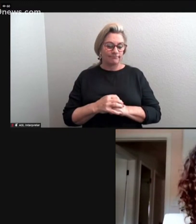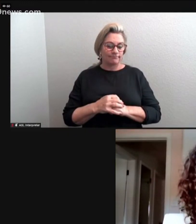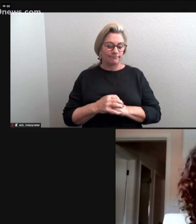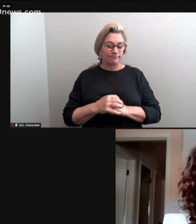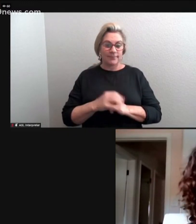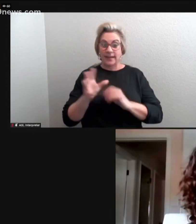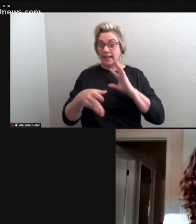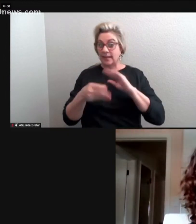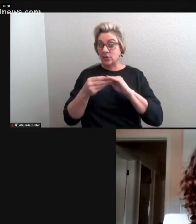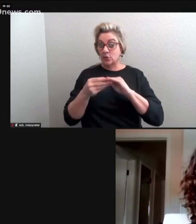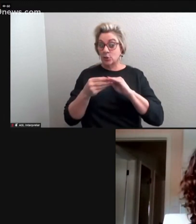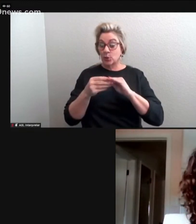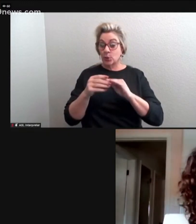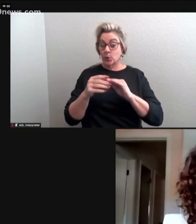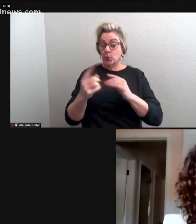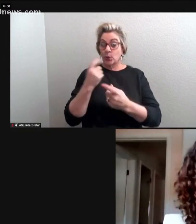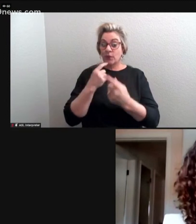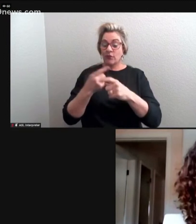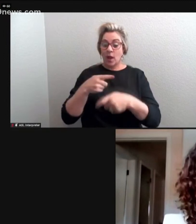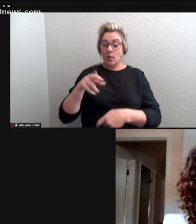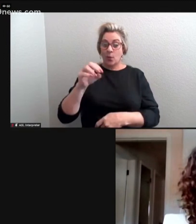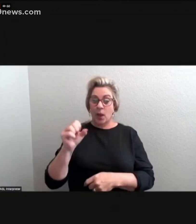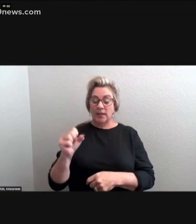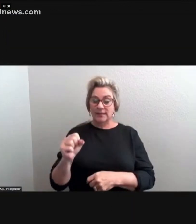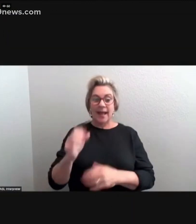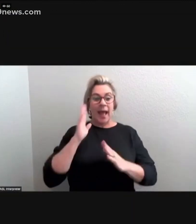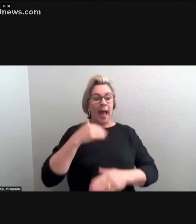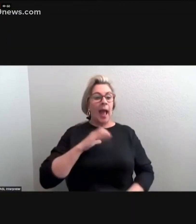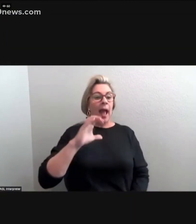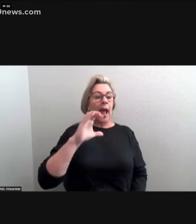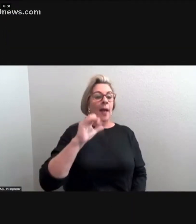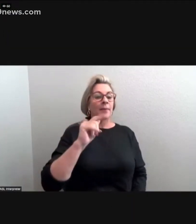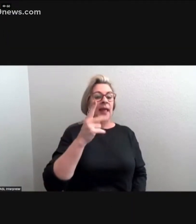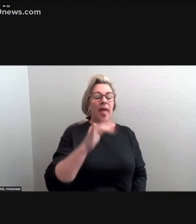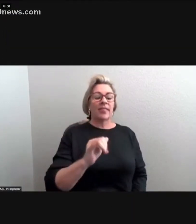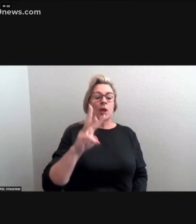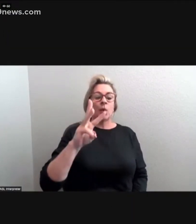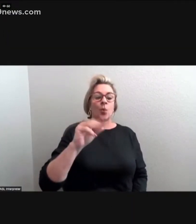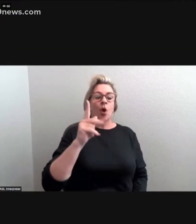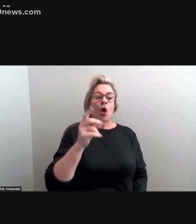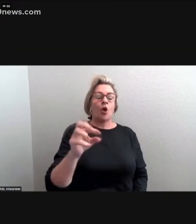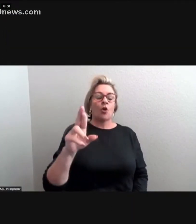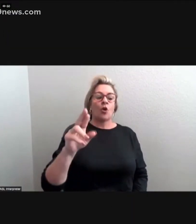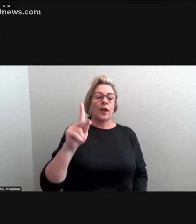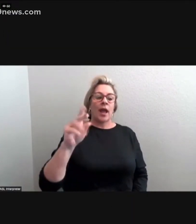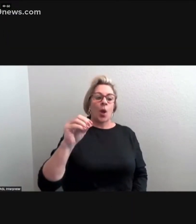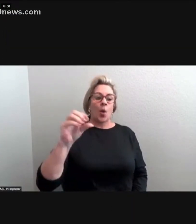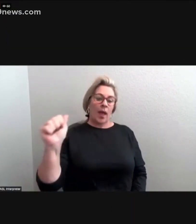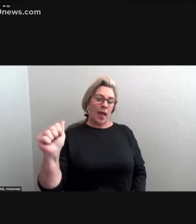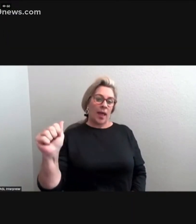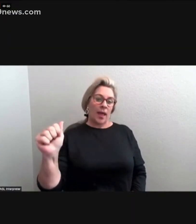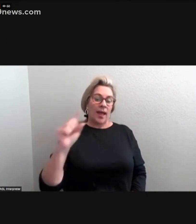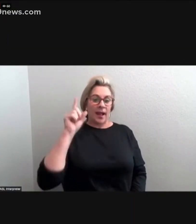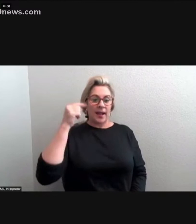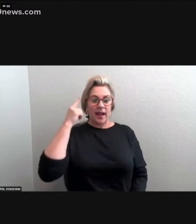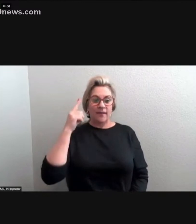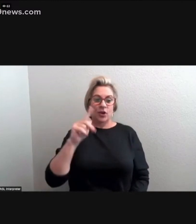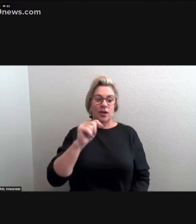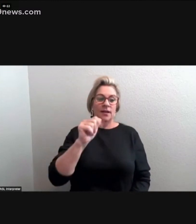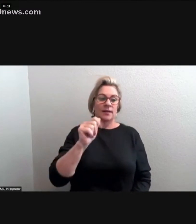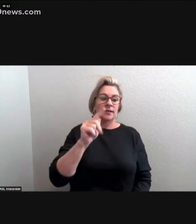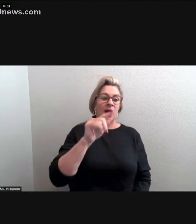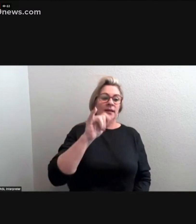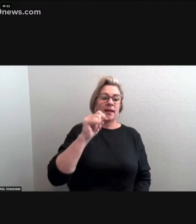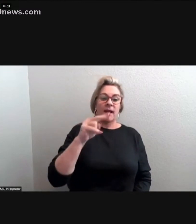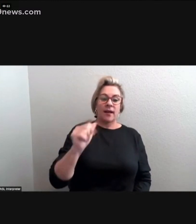Additional questions from the press? Yes, hi, I'm Kathy Walker with KOA, and I believe Governor Tatyana and Mr. Hayes,